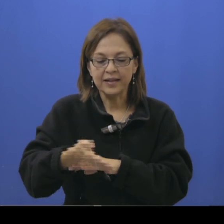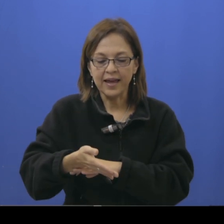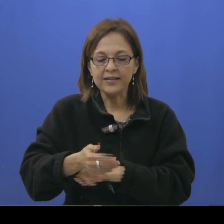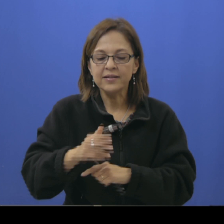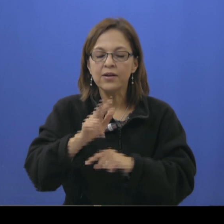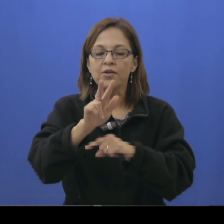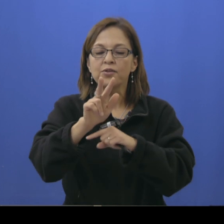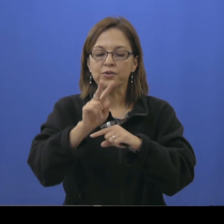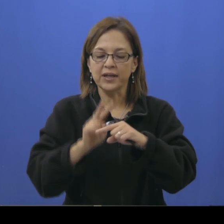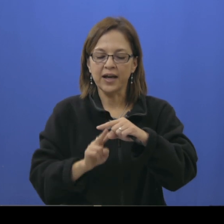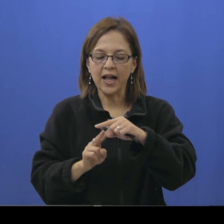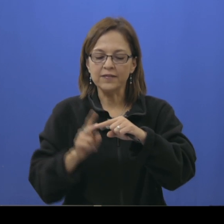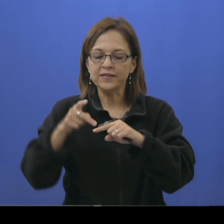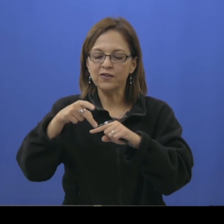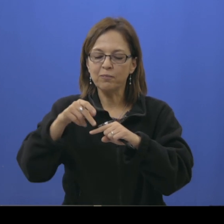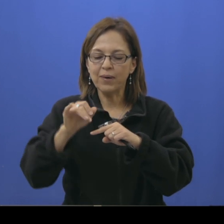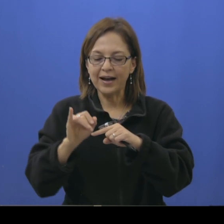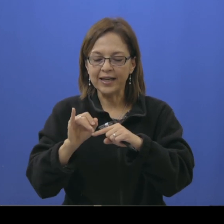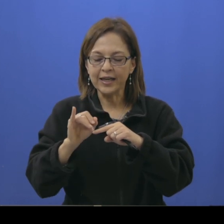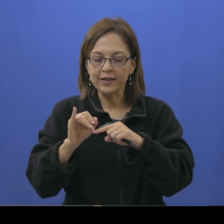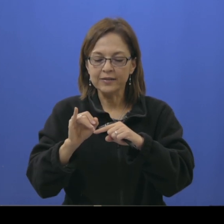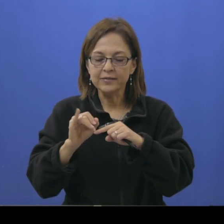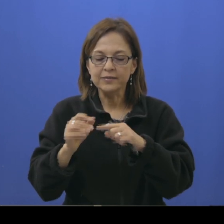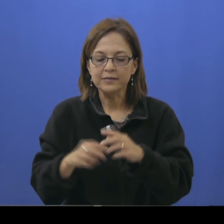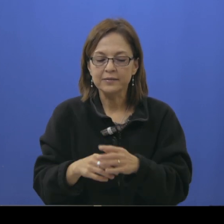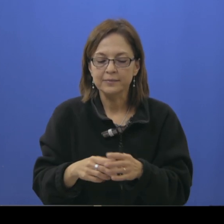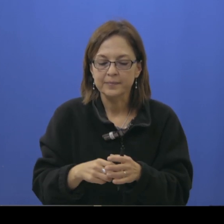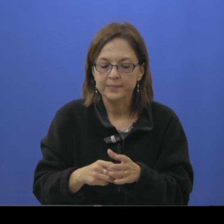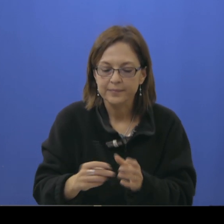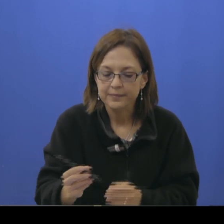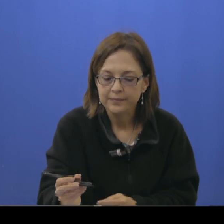The next 3/2 of pi.